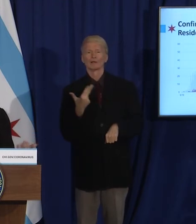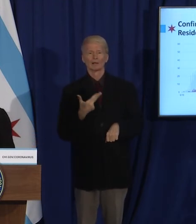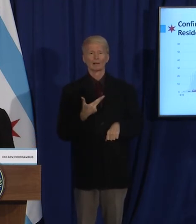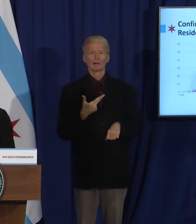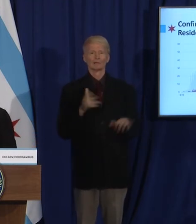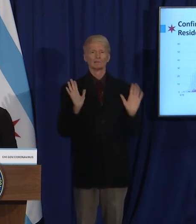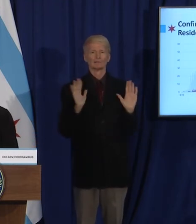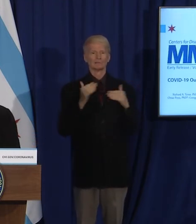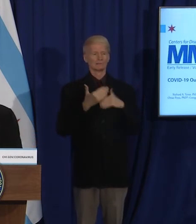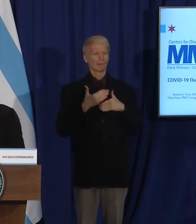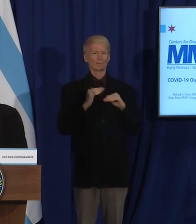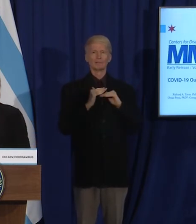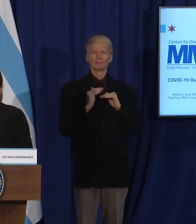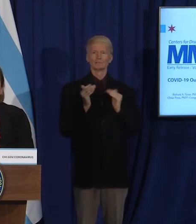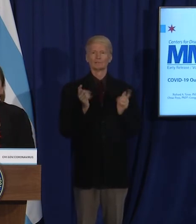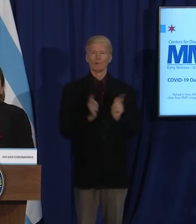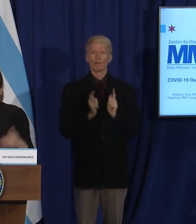cases.